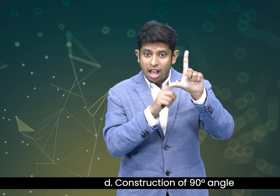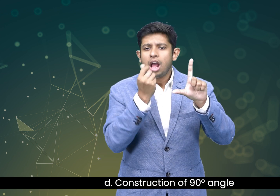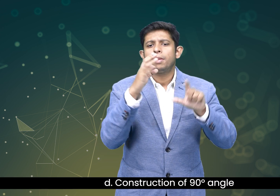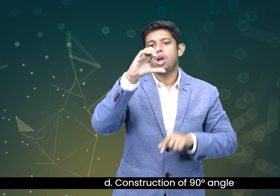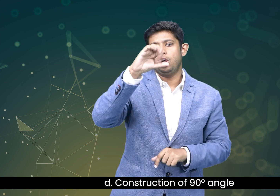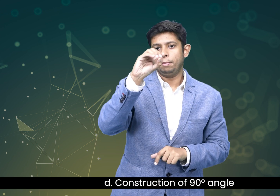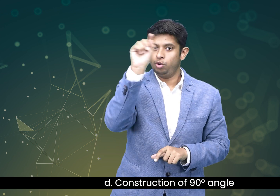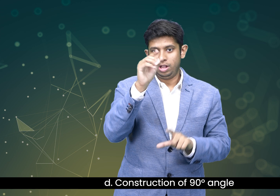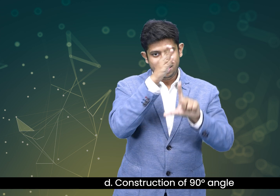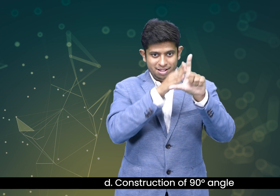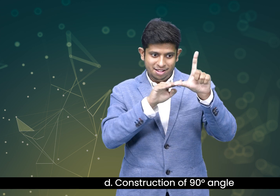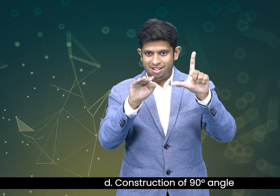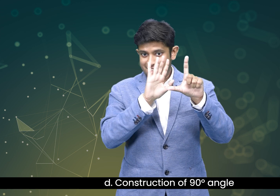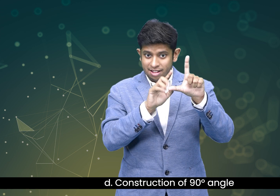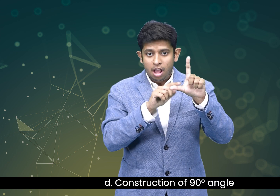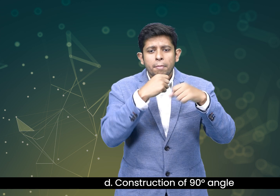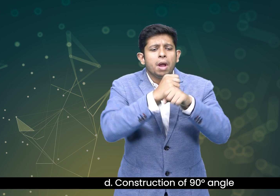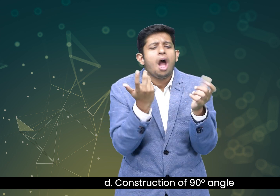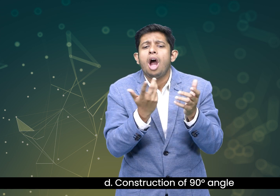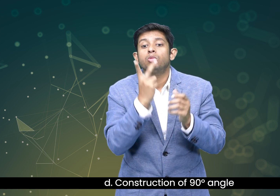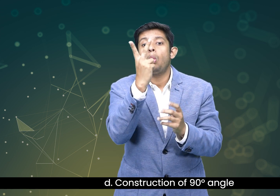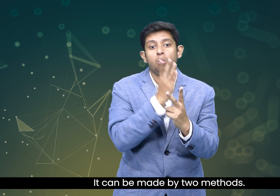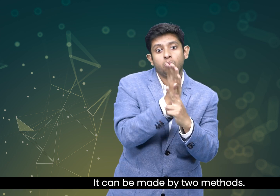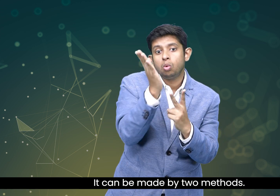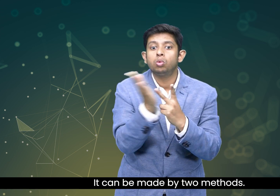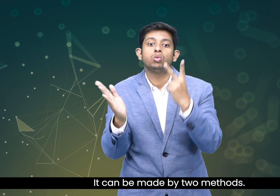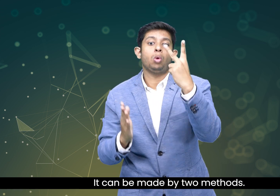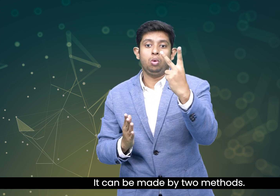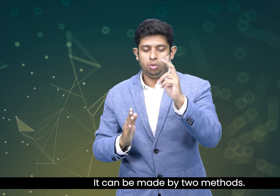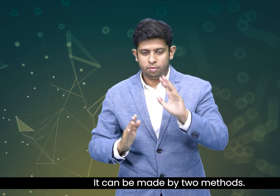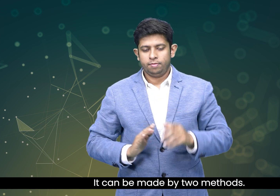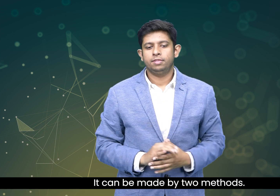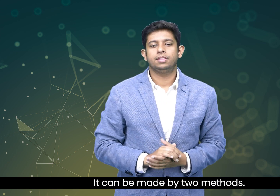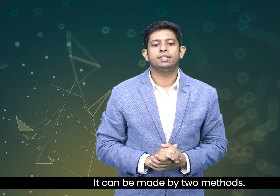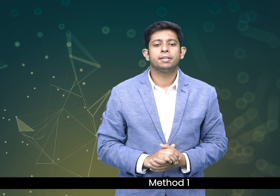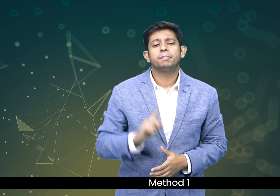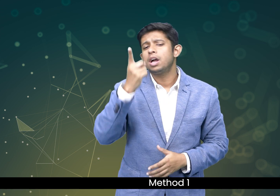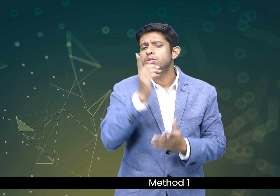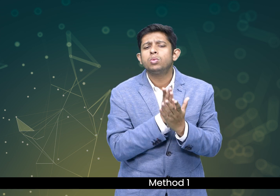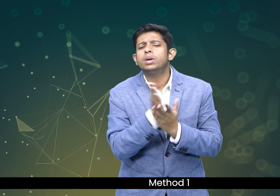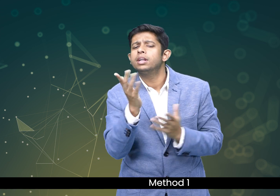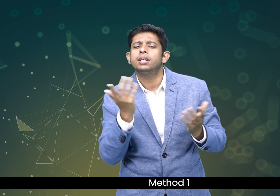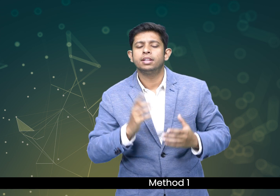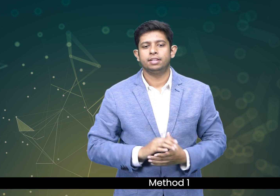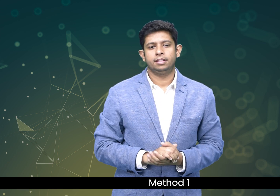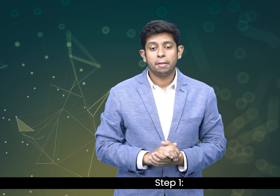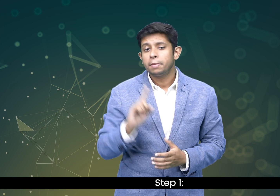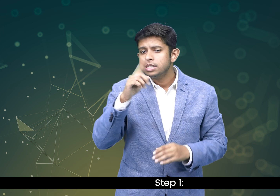Construction of 90-degree angle. It can be made by two methods. Method 1. Step